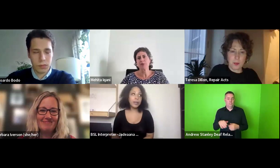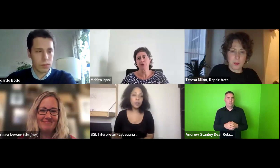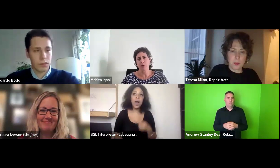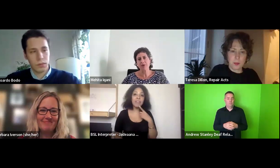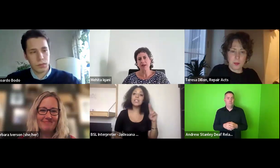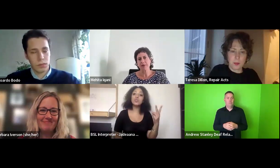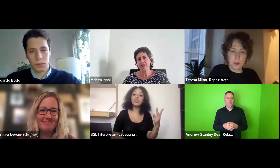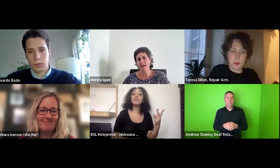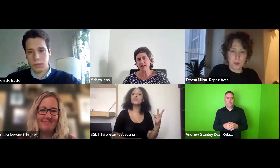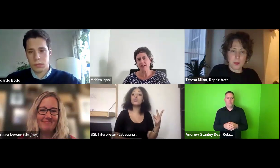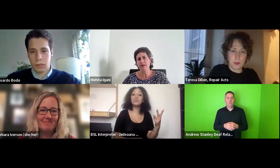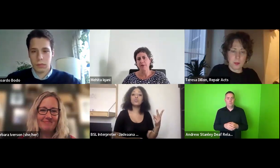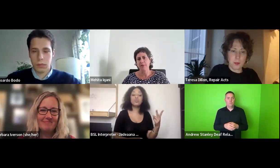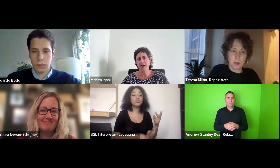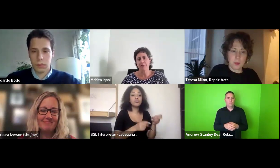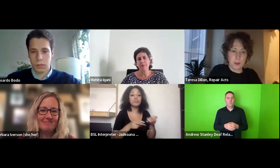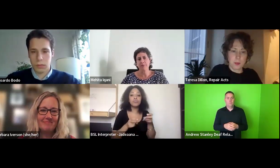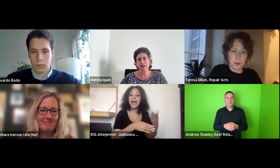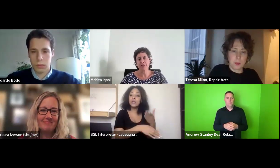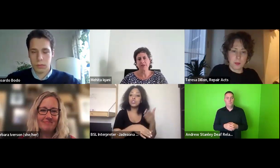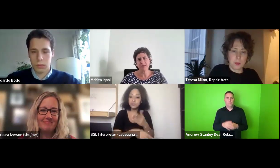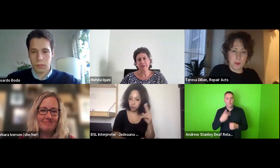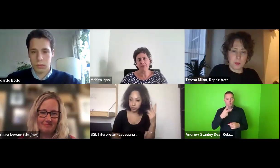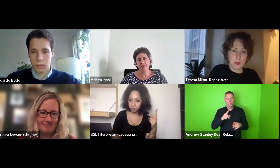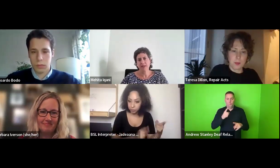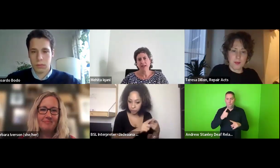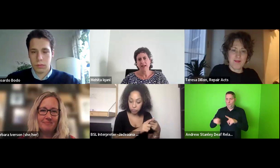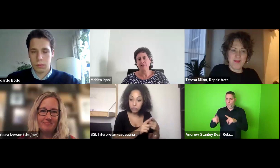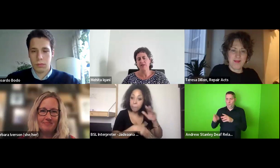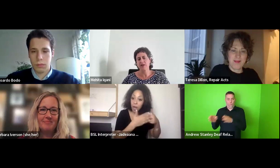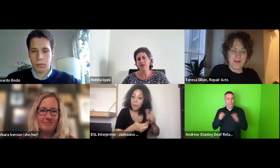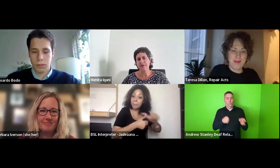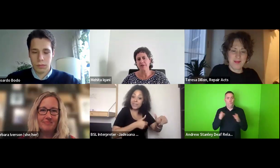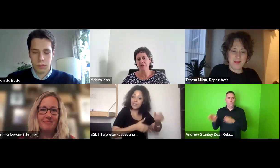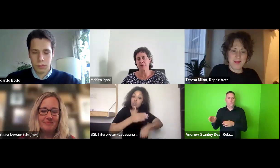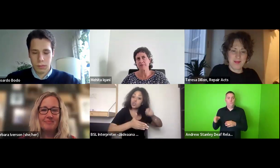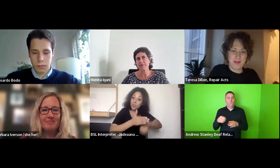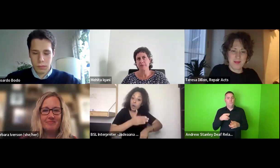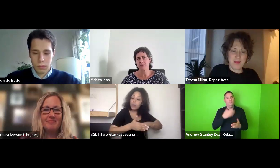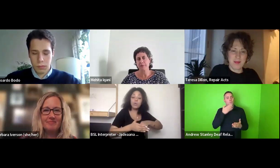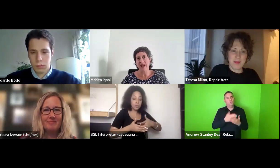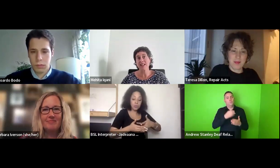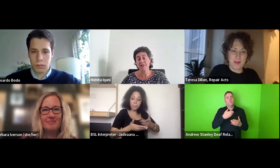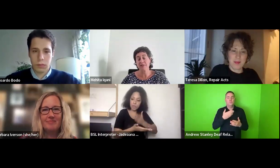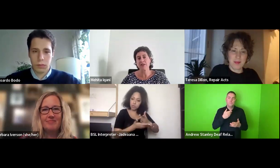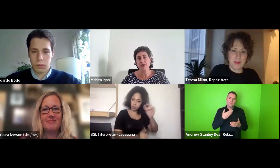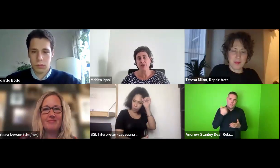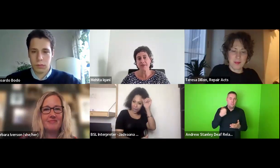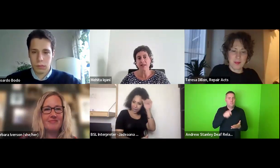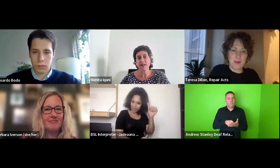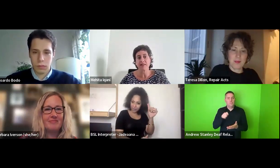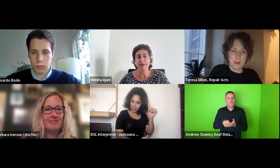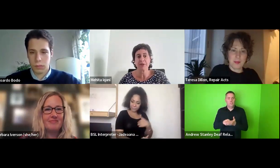consumers in the global north, I would say become better consumers and start to, be